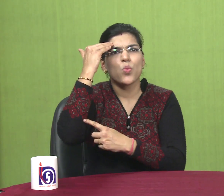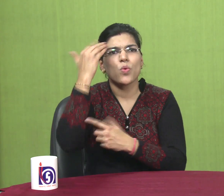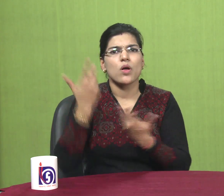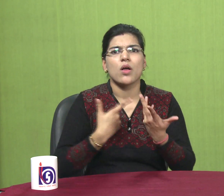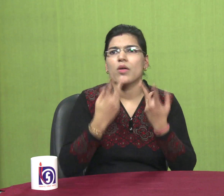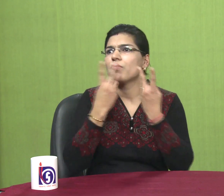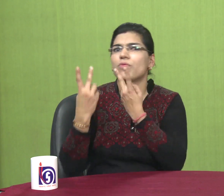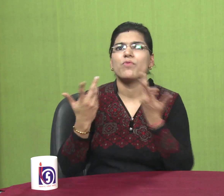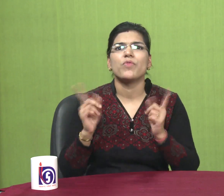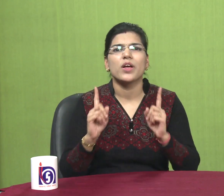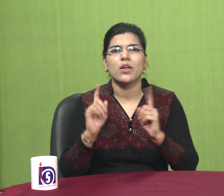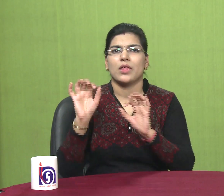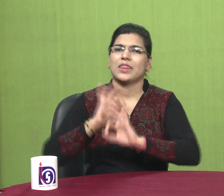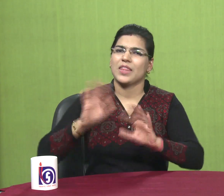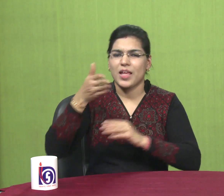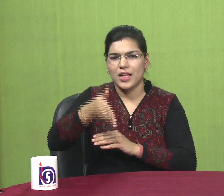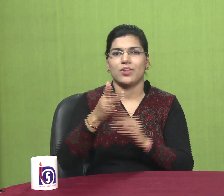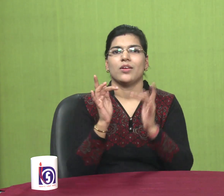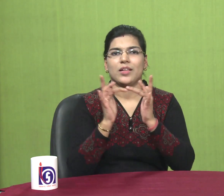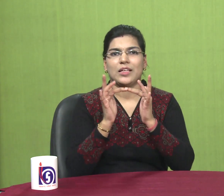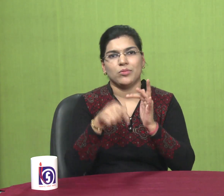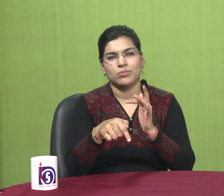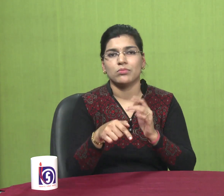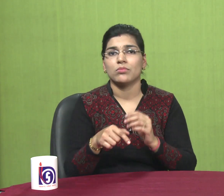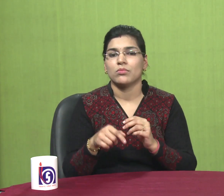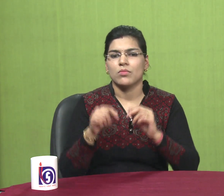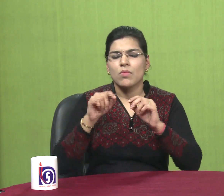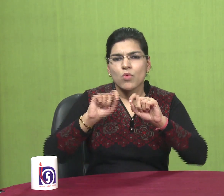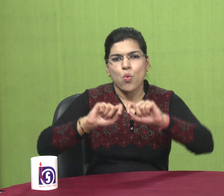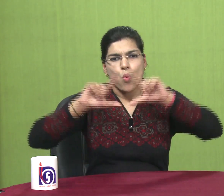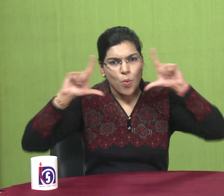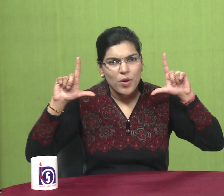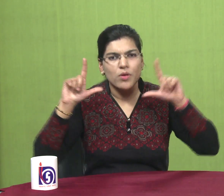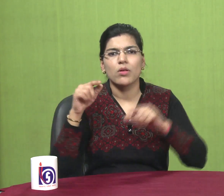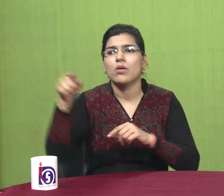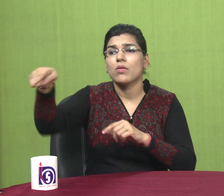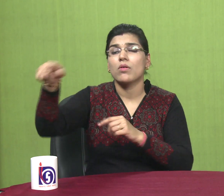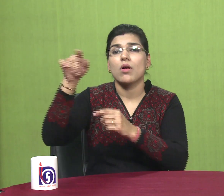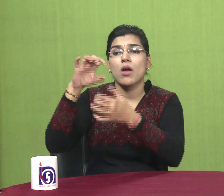We can gain information of them through the internet.